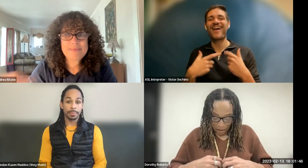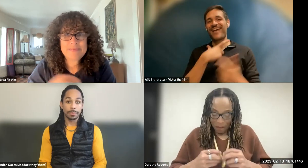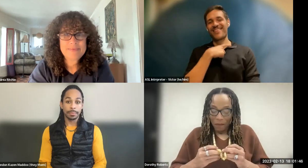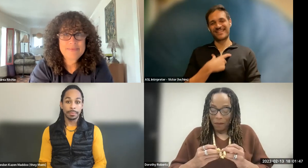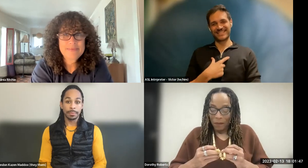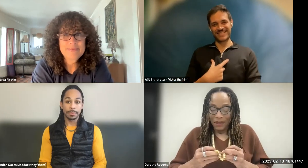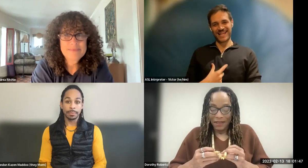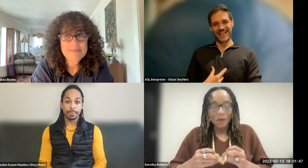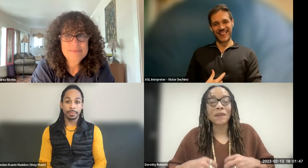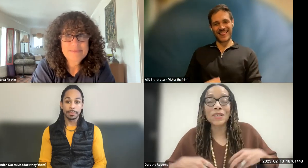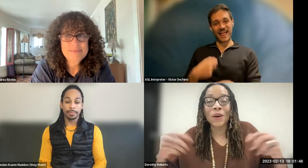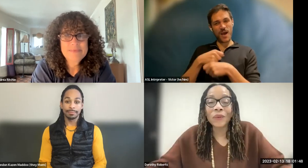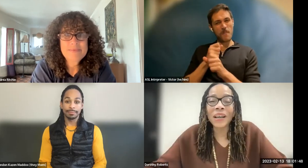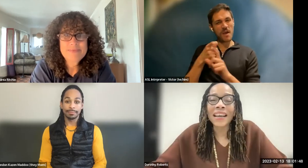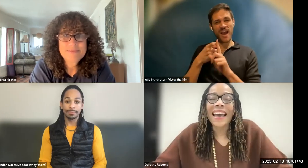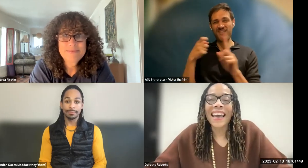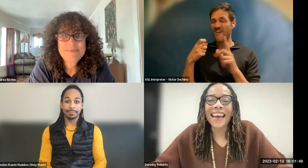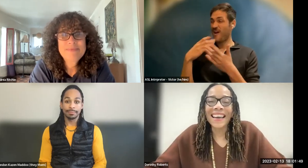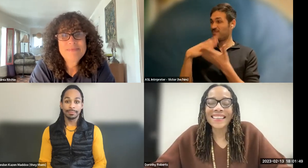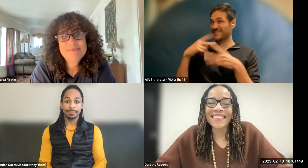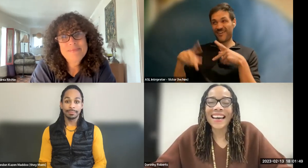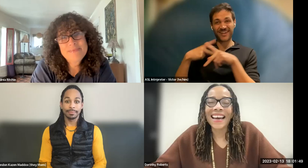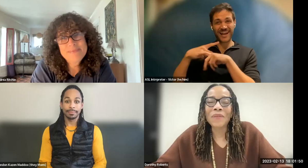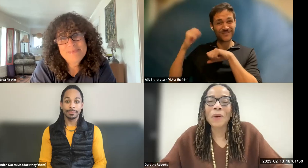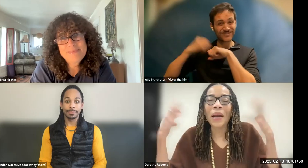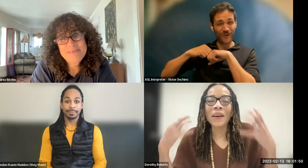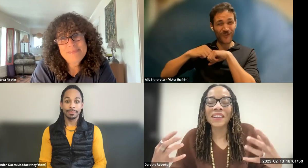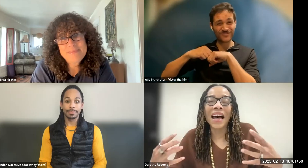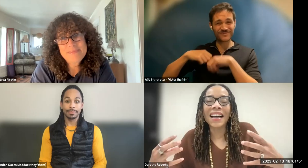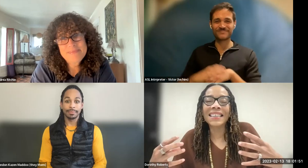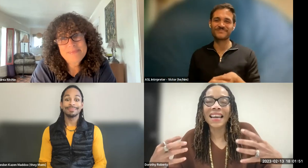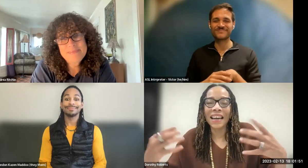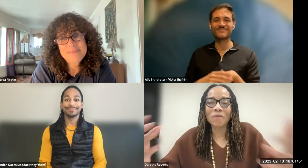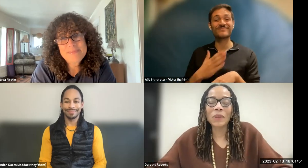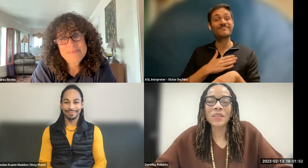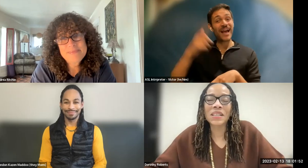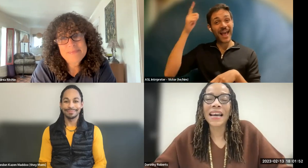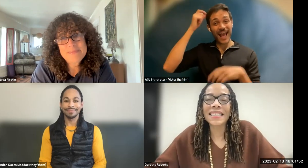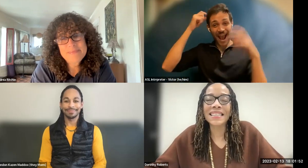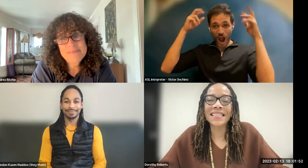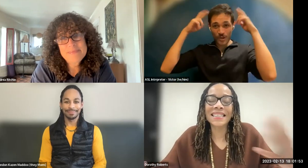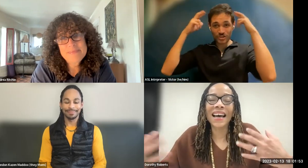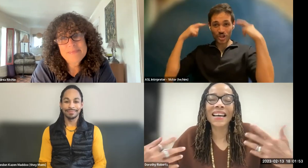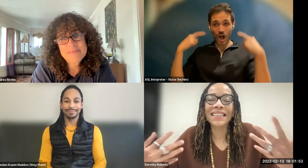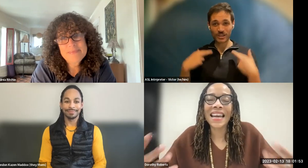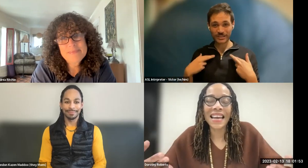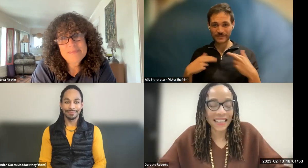of some kind of stone, and I wear my hair in locks. I have bluish